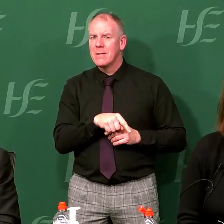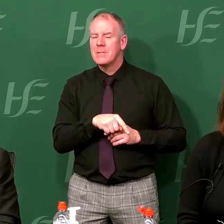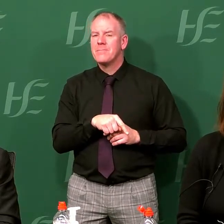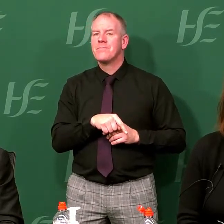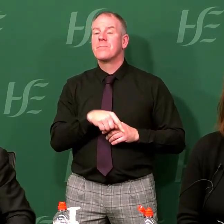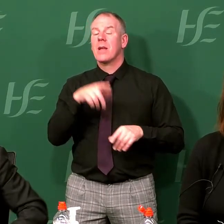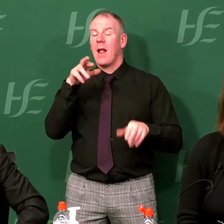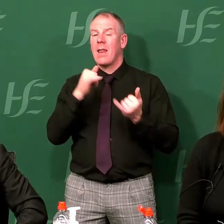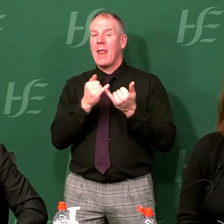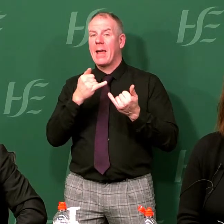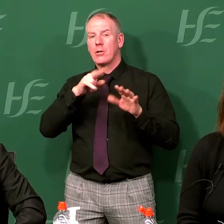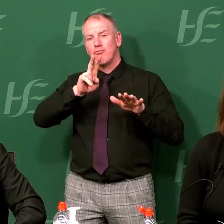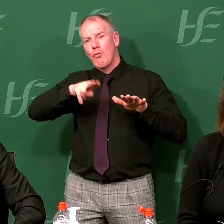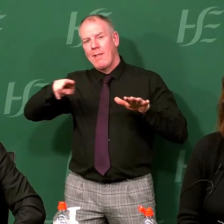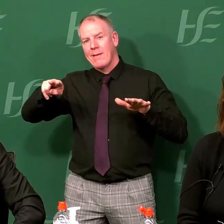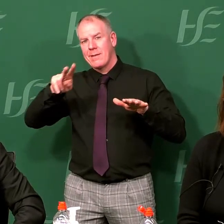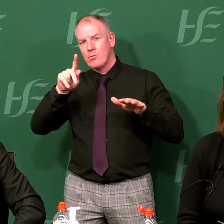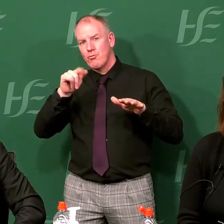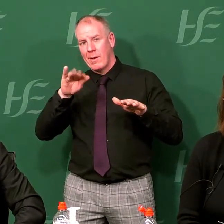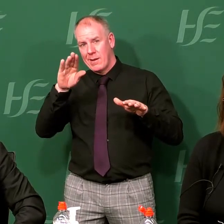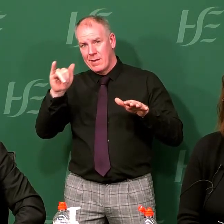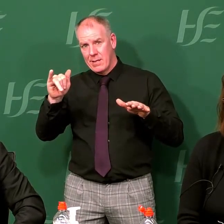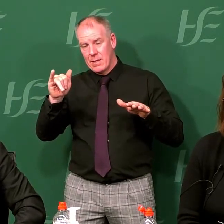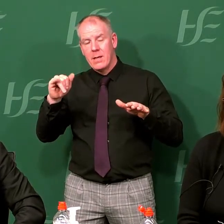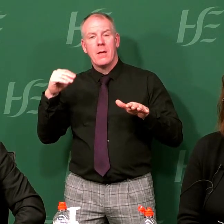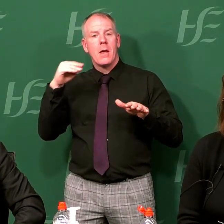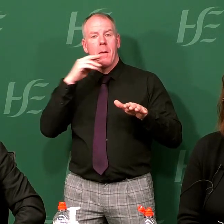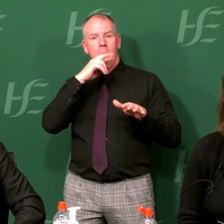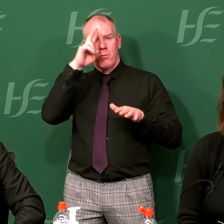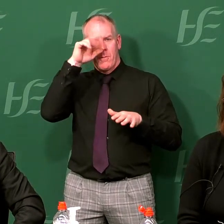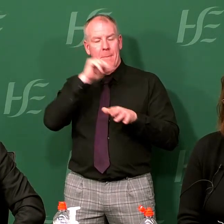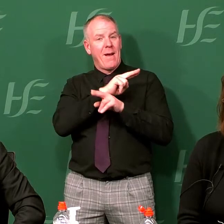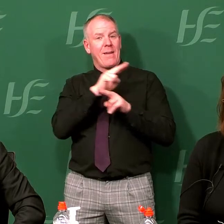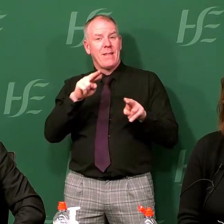trolleys, it's an indicator. So the important count there is